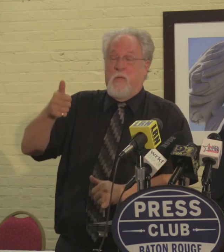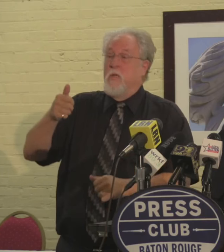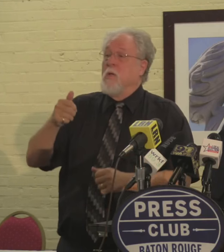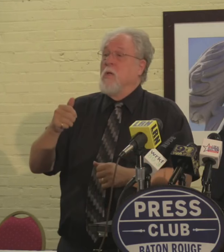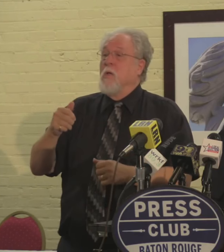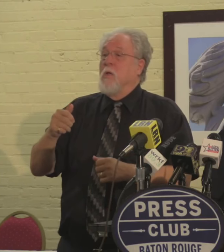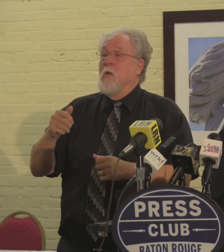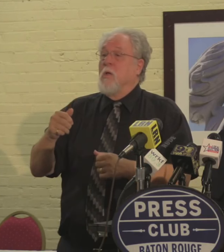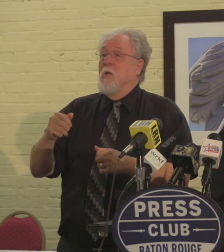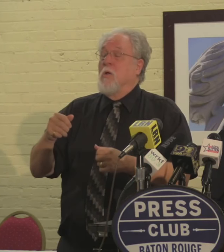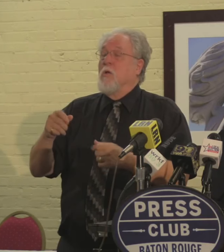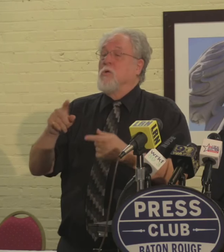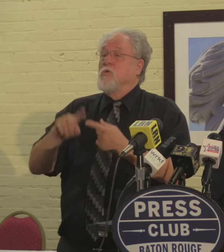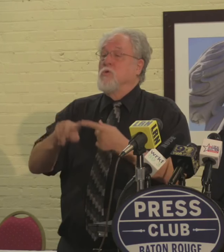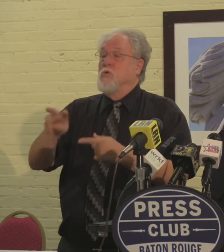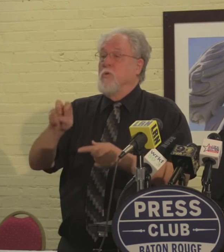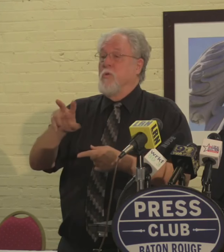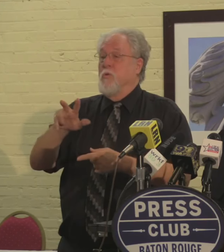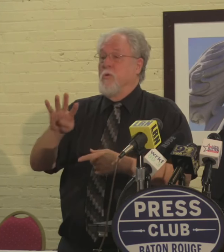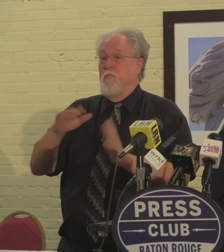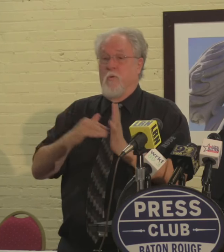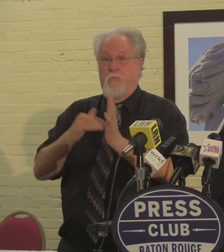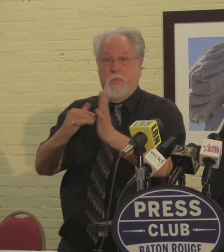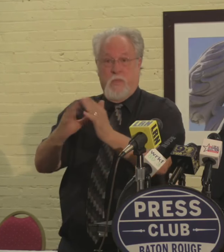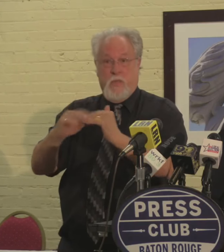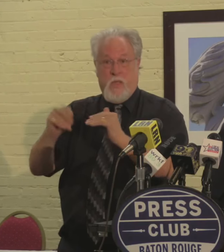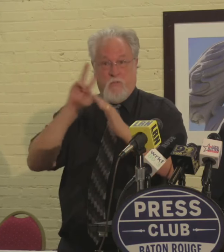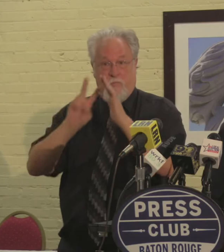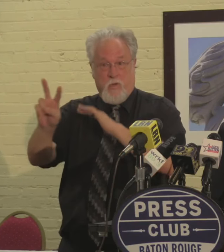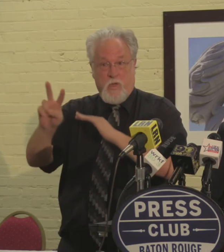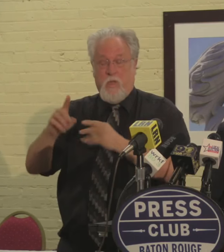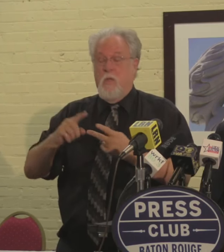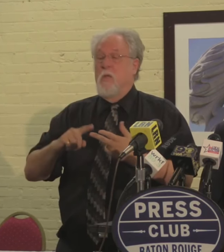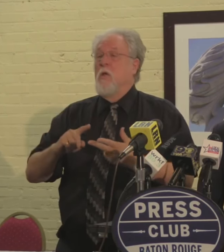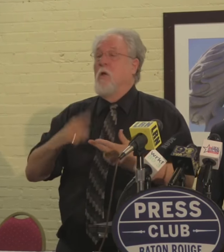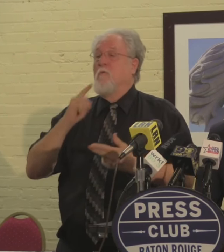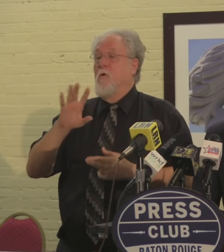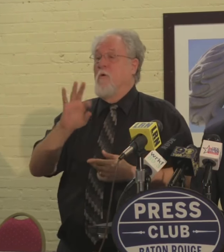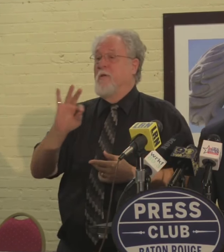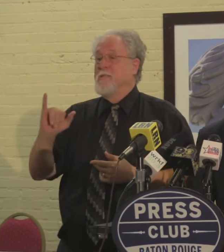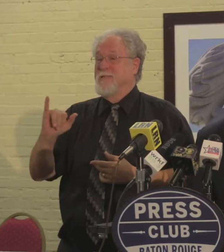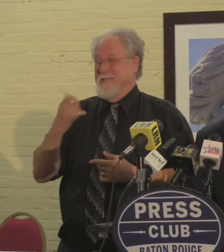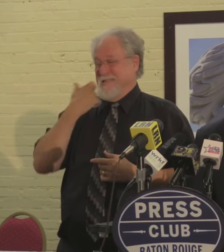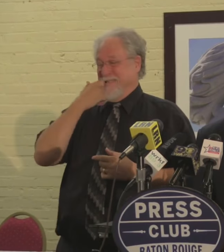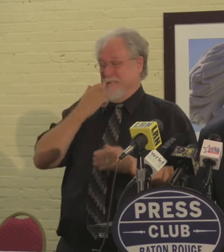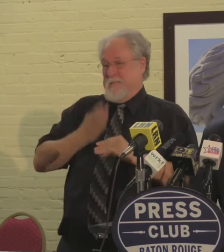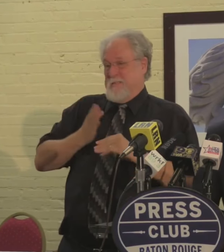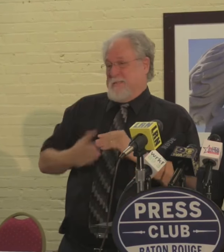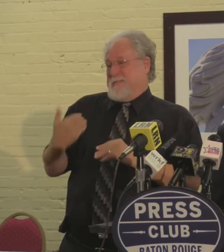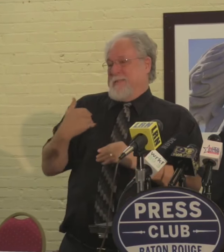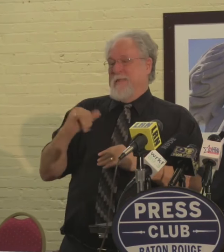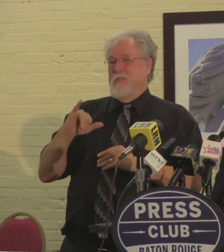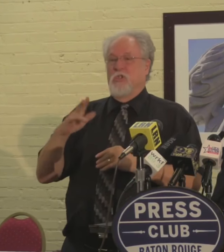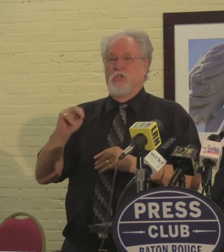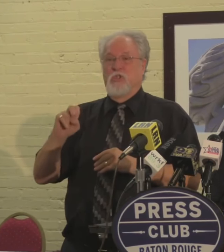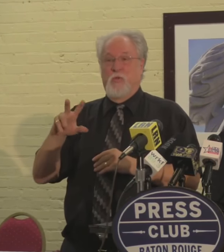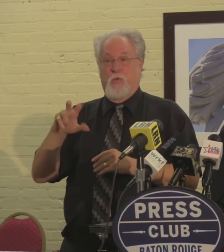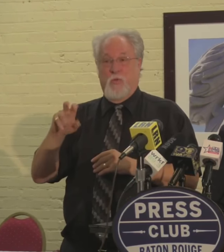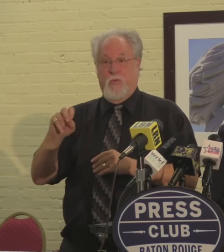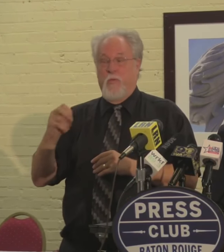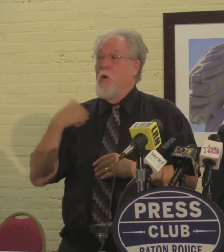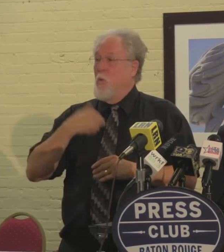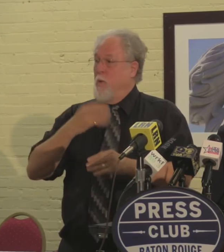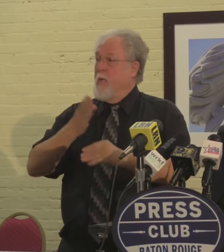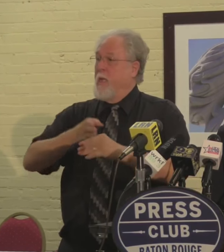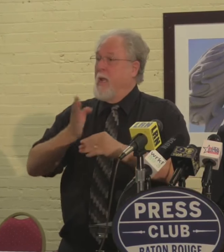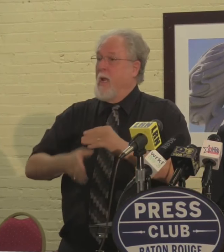terms of the forecast by $234 million. And for the fiscal year that just ended on June 30th, we actually ended that